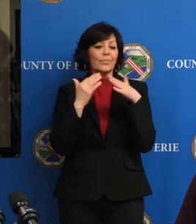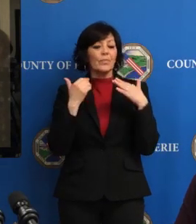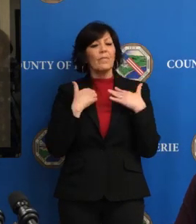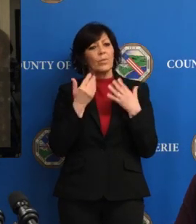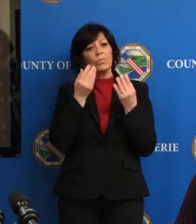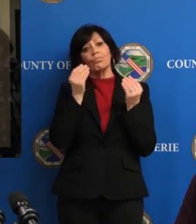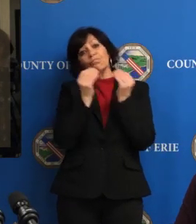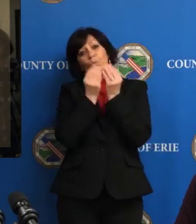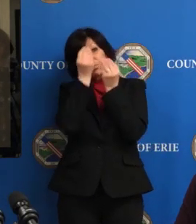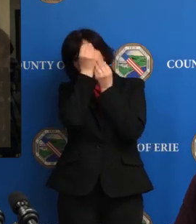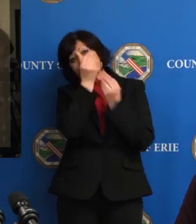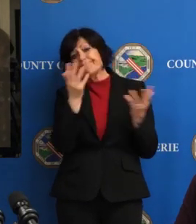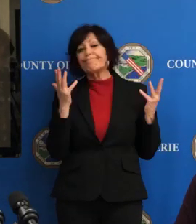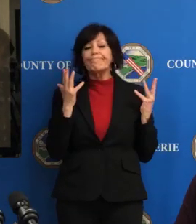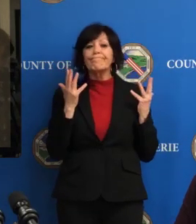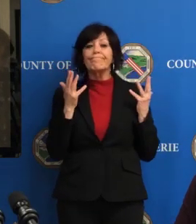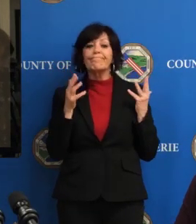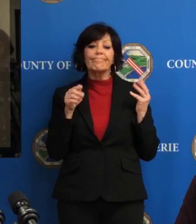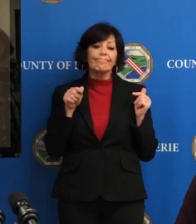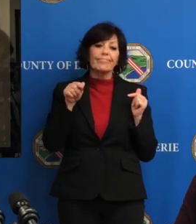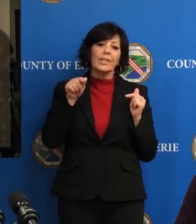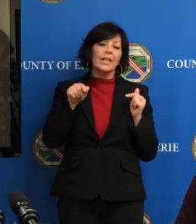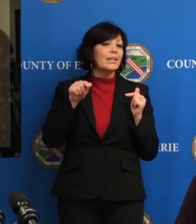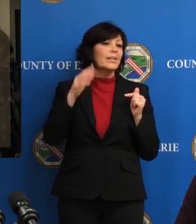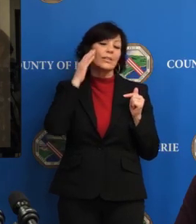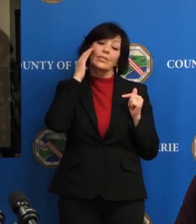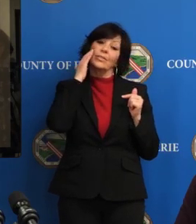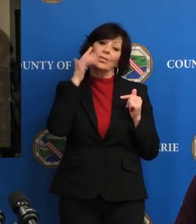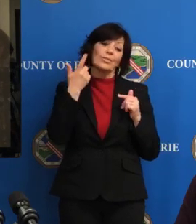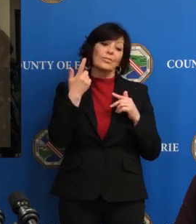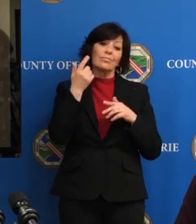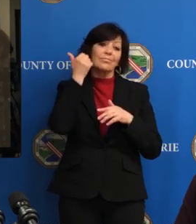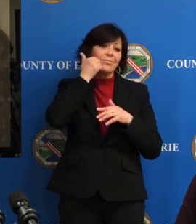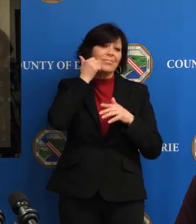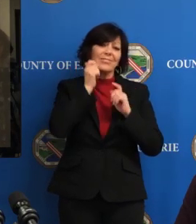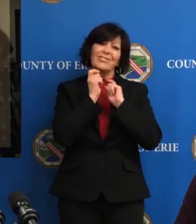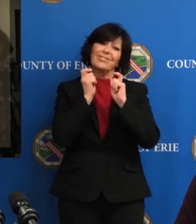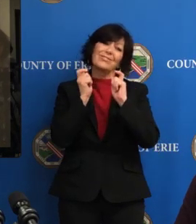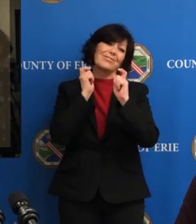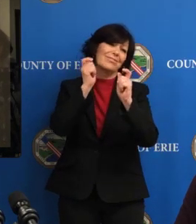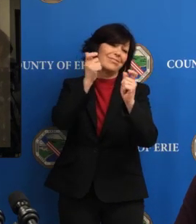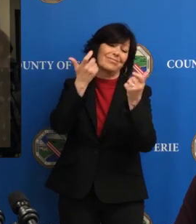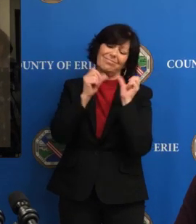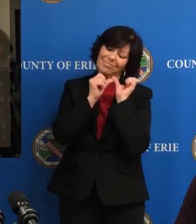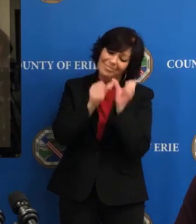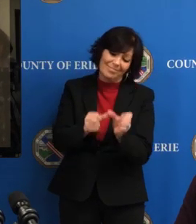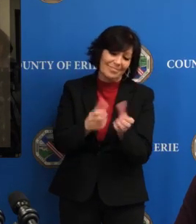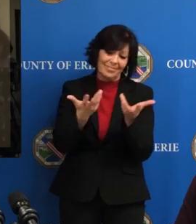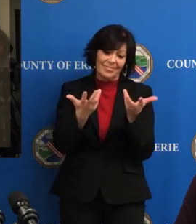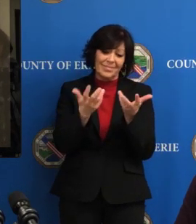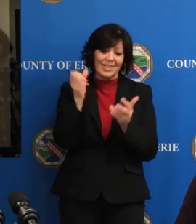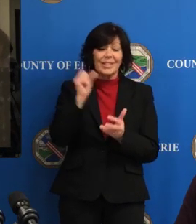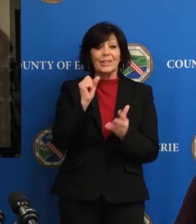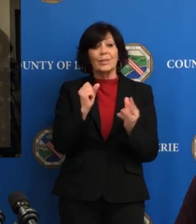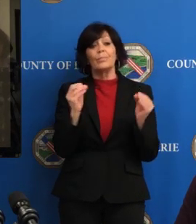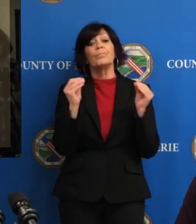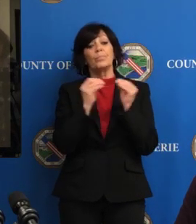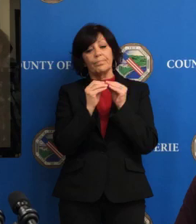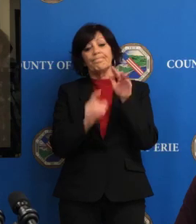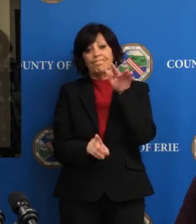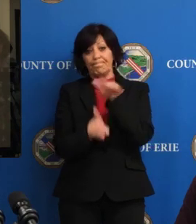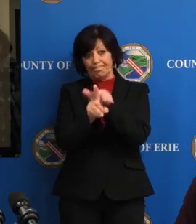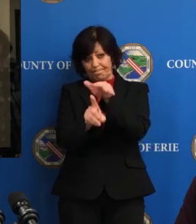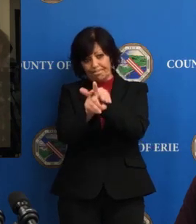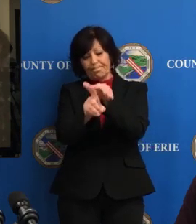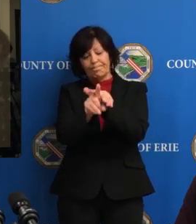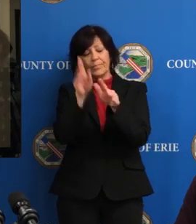update. This is always an ever-changing situation. There is, of course, more cases in our community, which